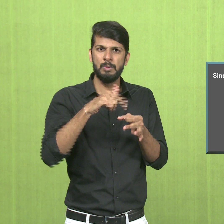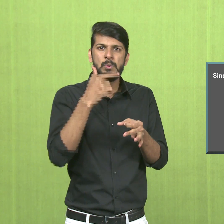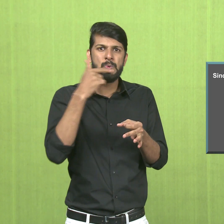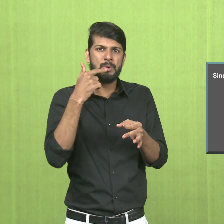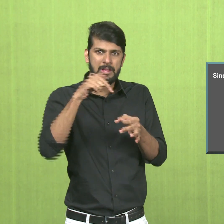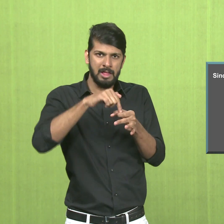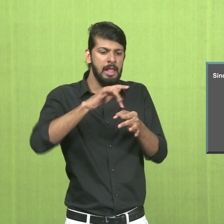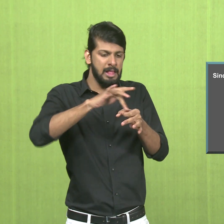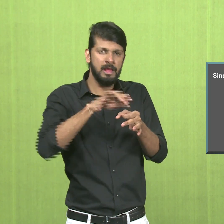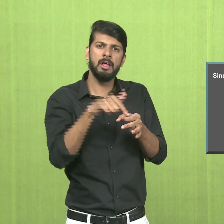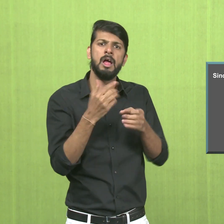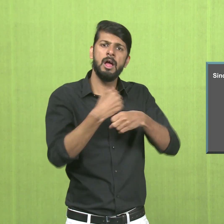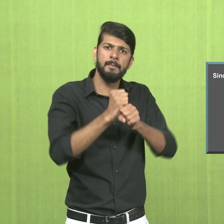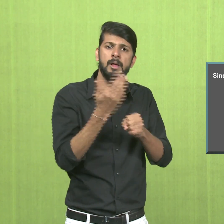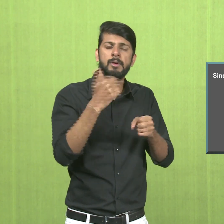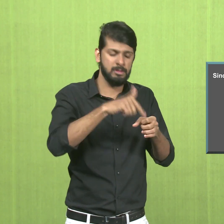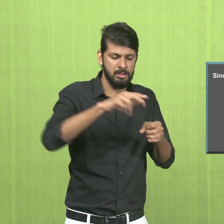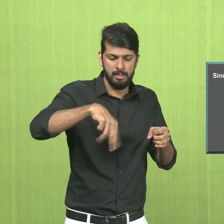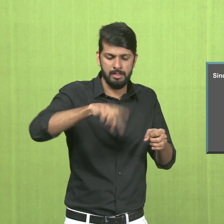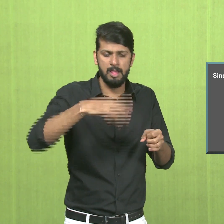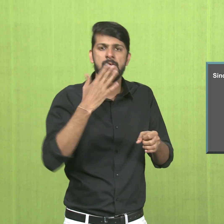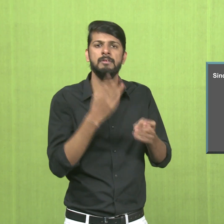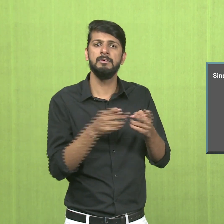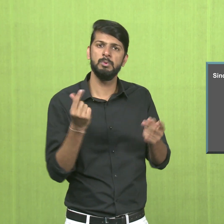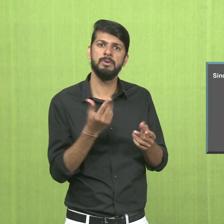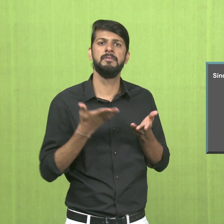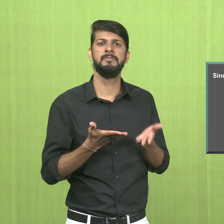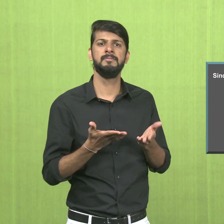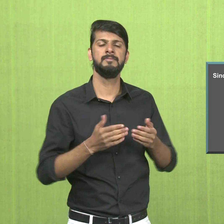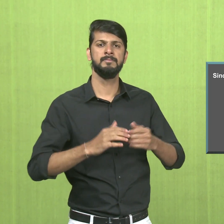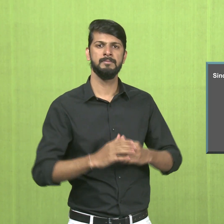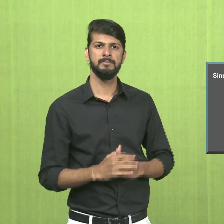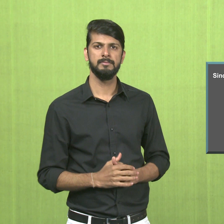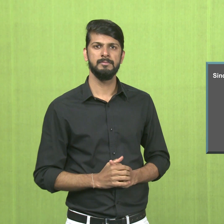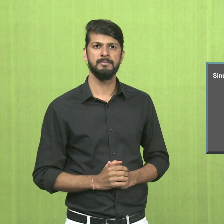Sindoor, what we use in marriages, is also used in artwork.